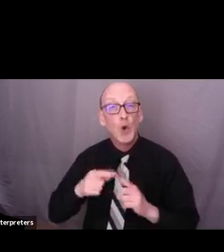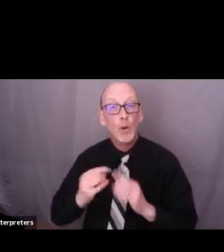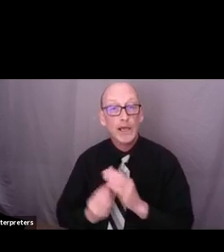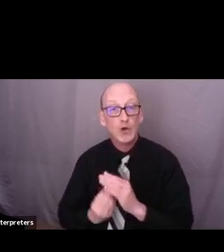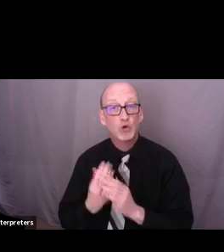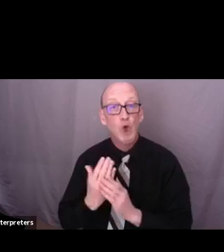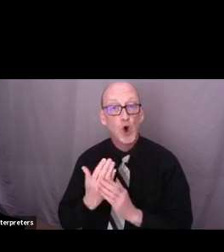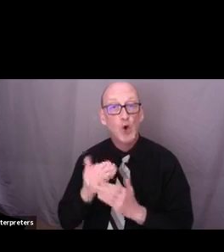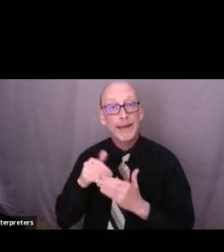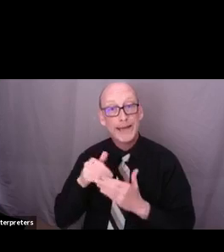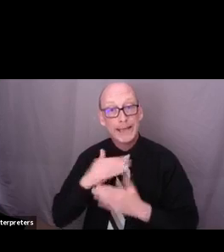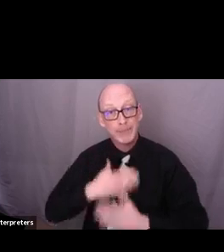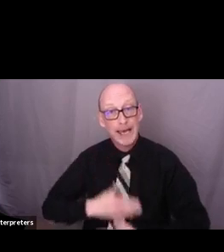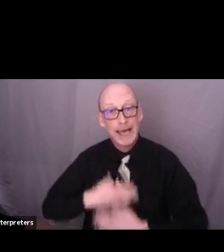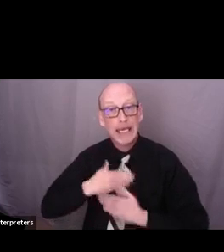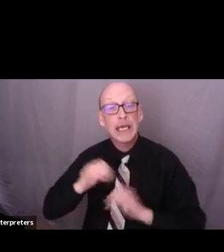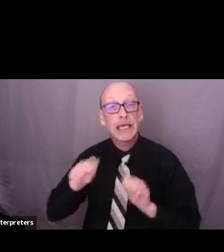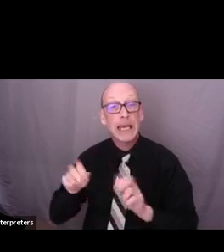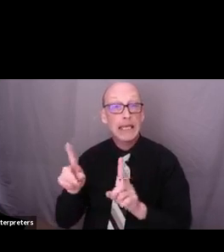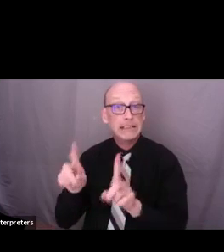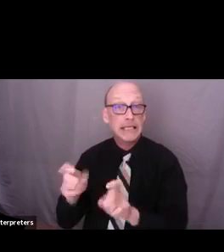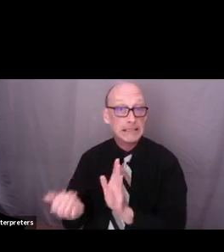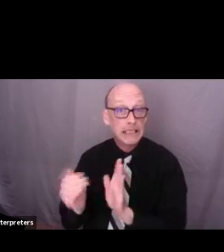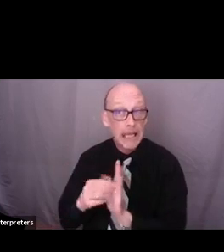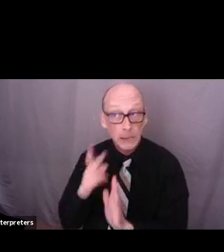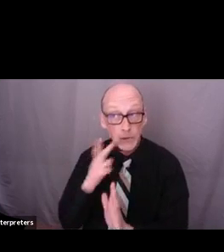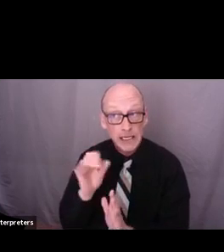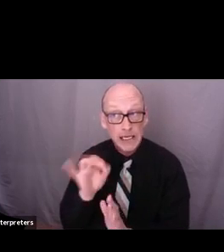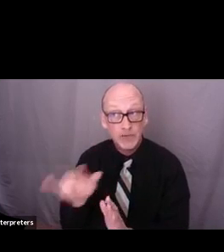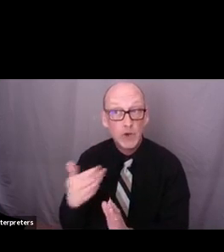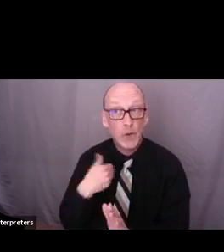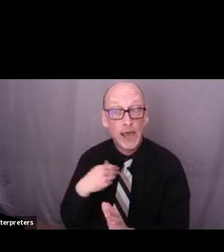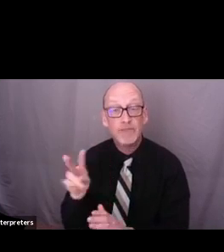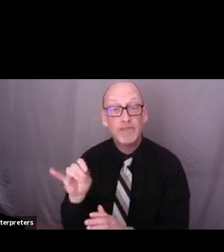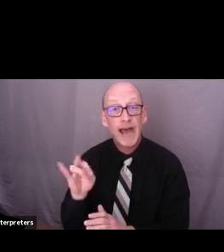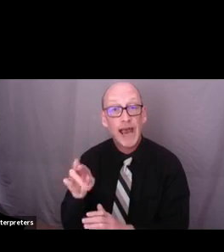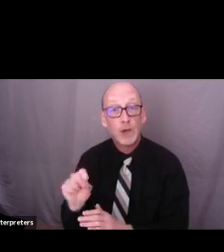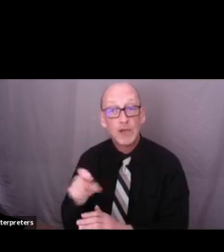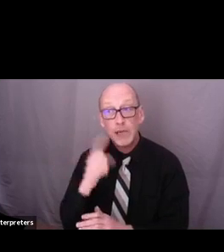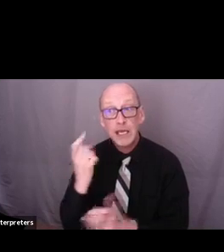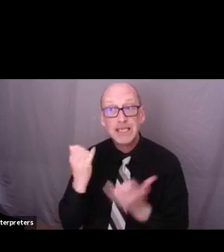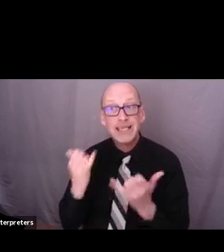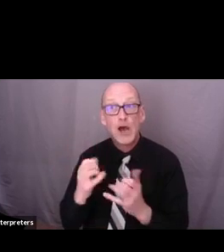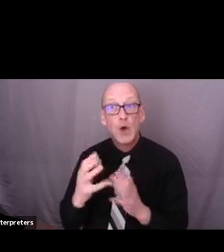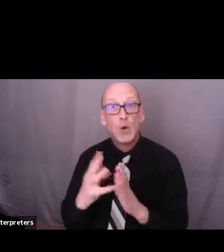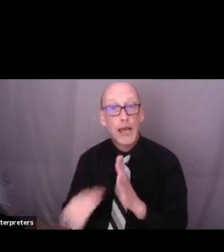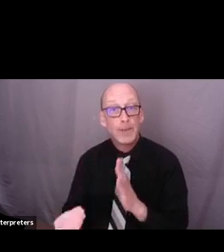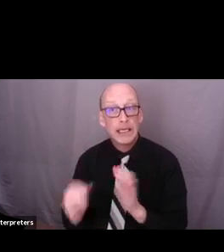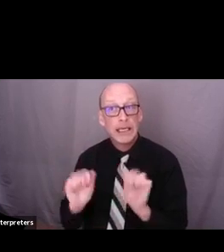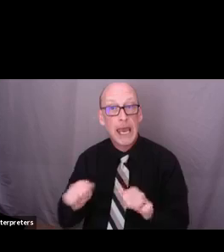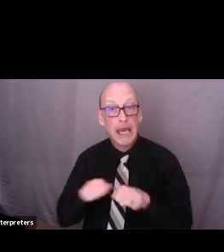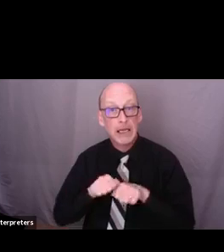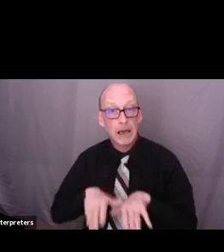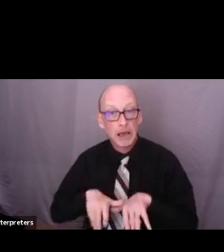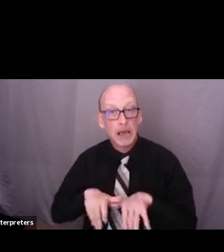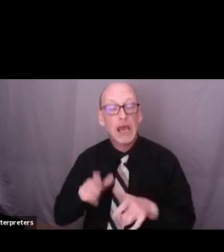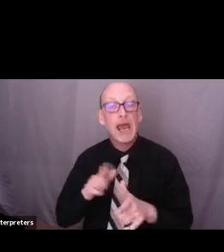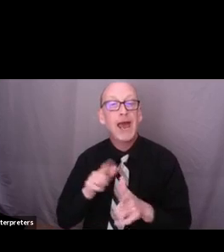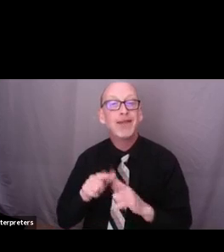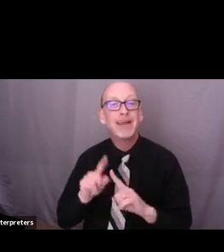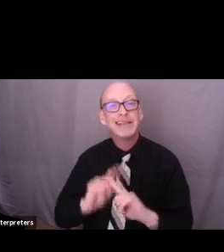you again to see if you have the virus, because it's been able to replicate. And then we can get a